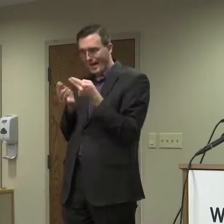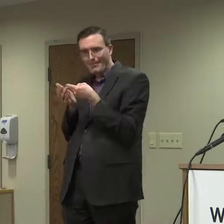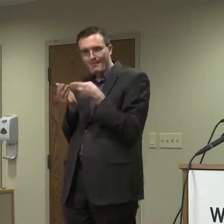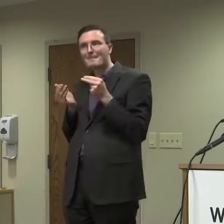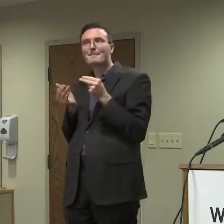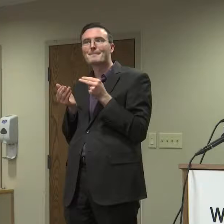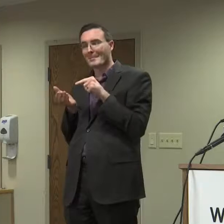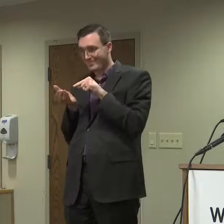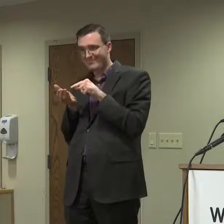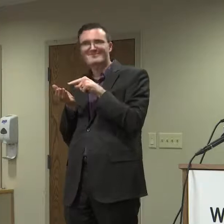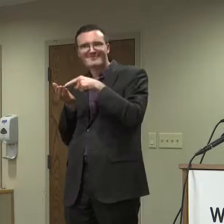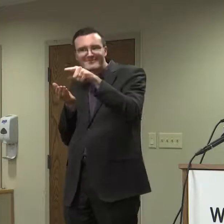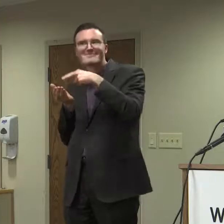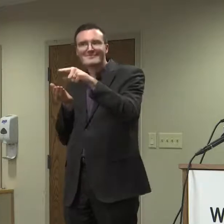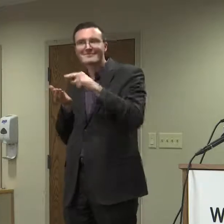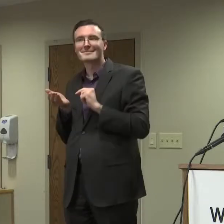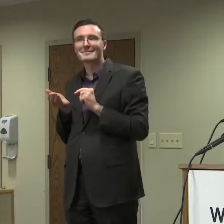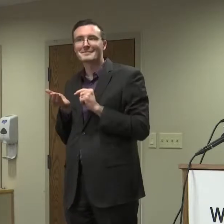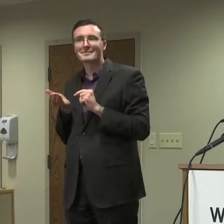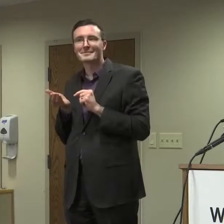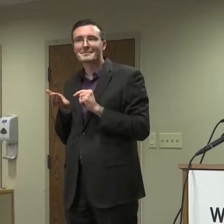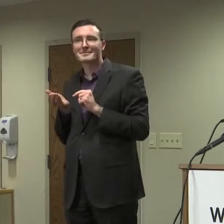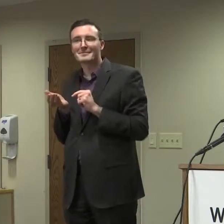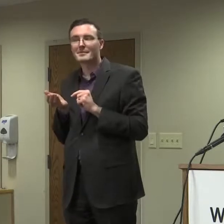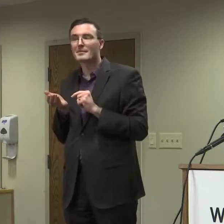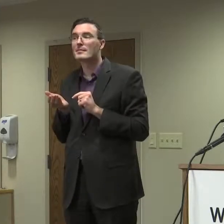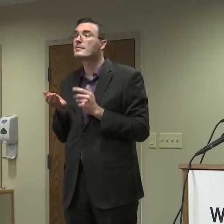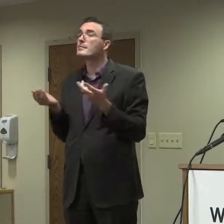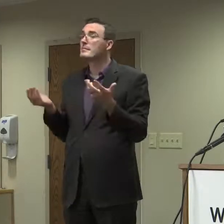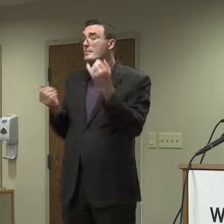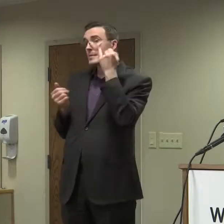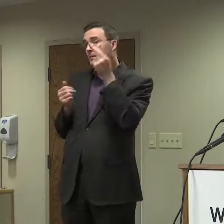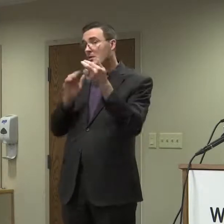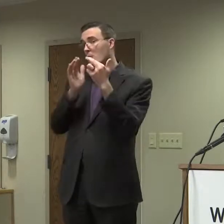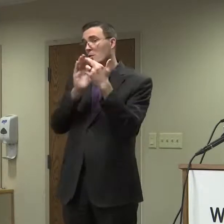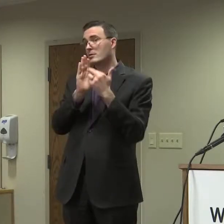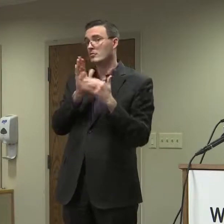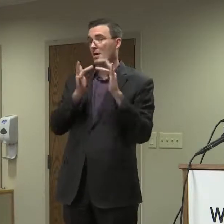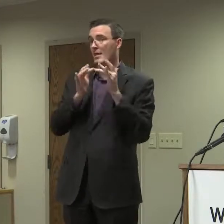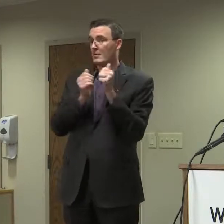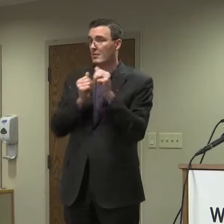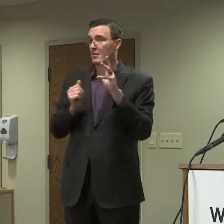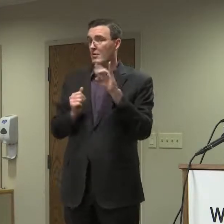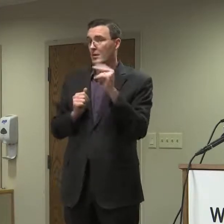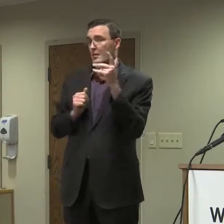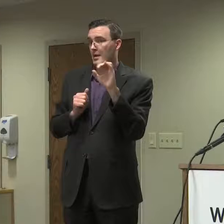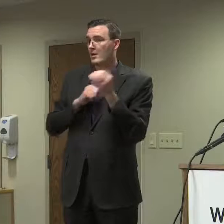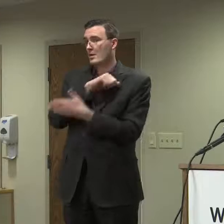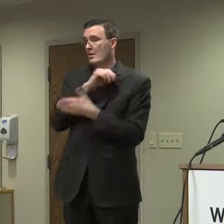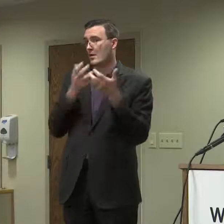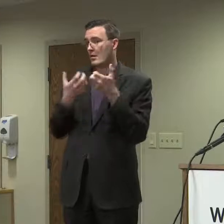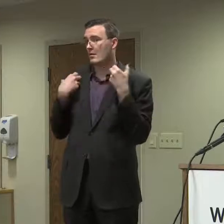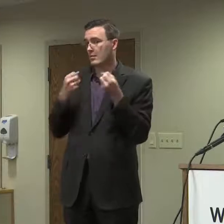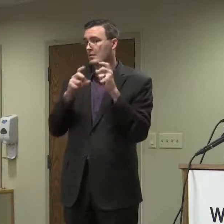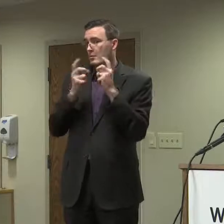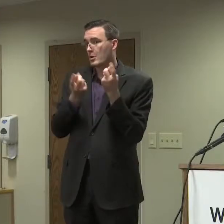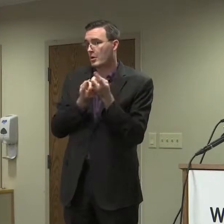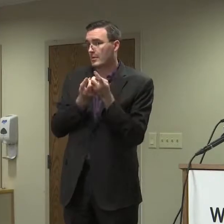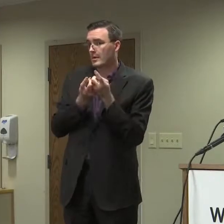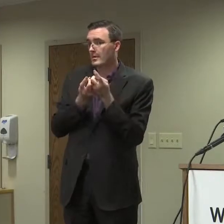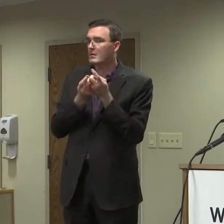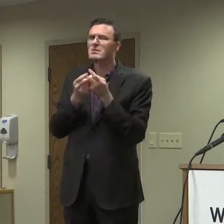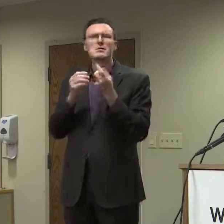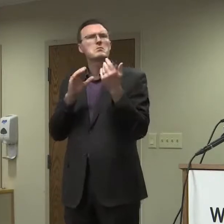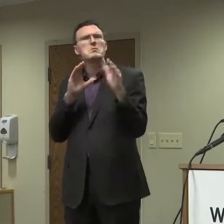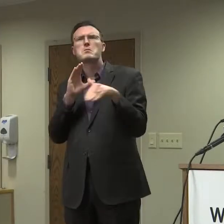it. If you have registered online with Winnebago County Health Department and have received an email confirmation, you are still on